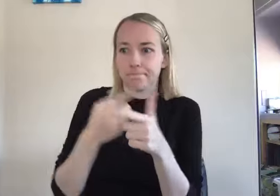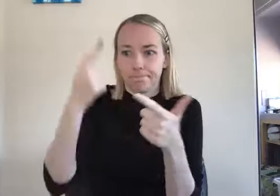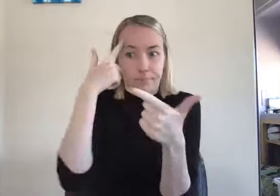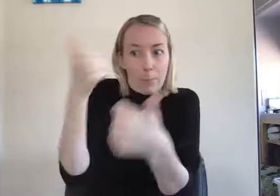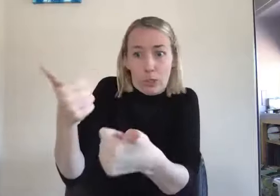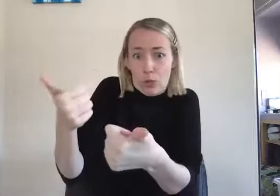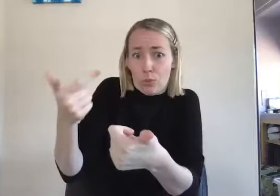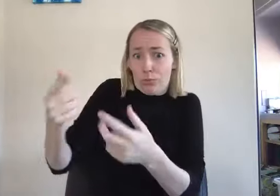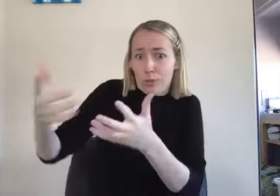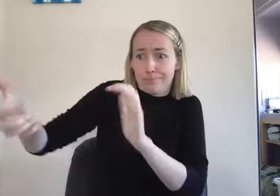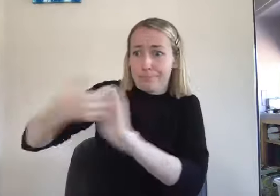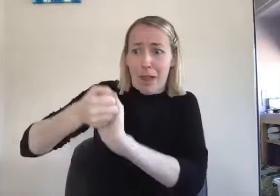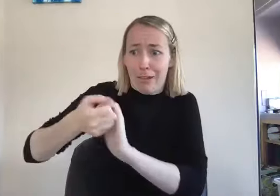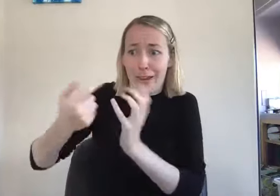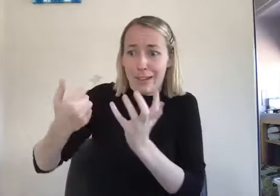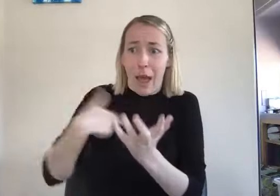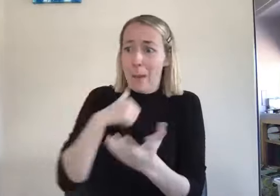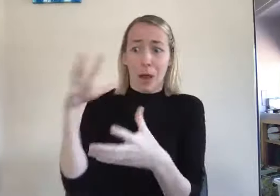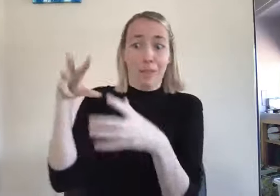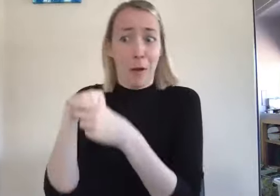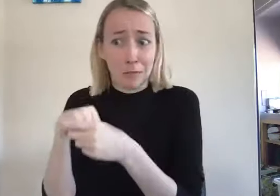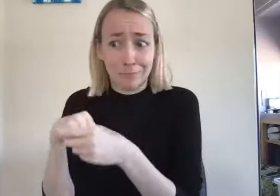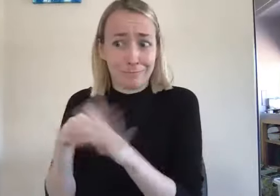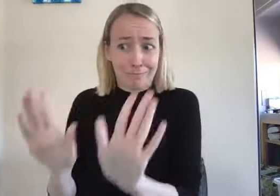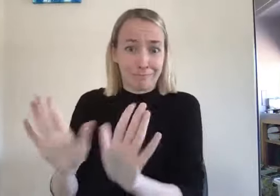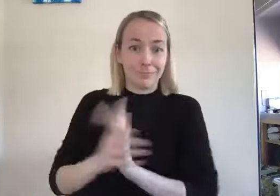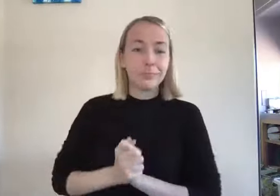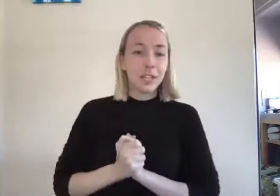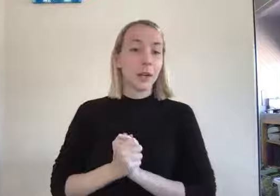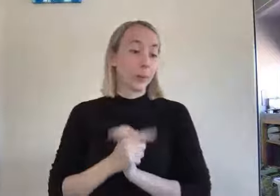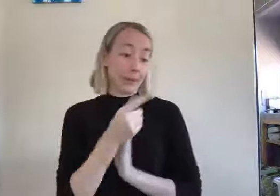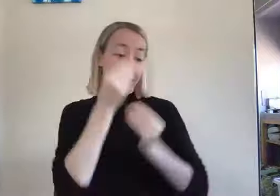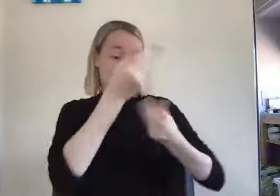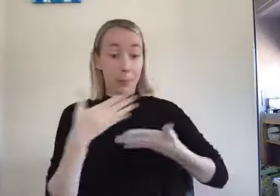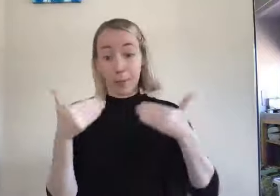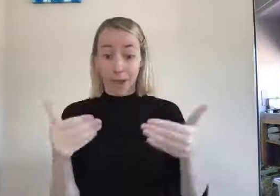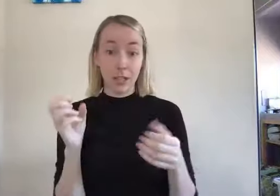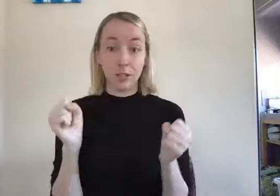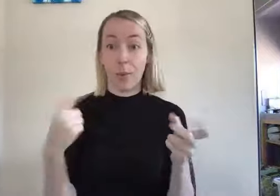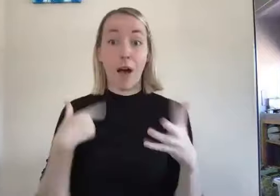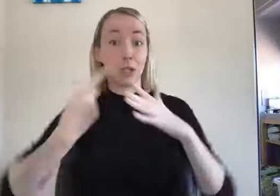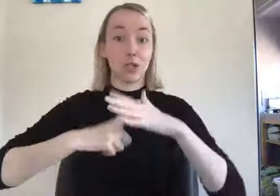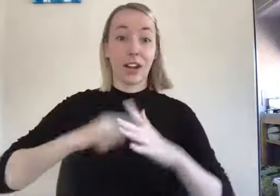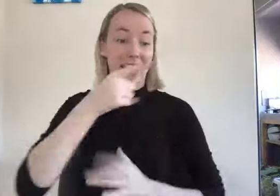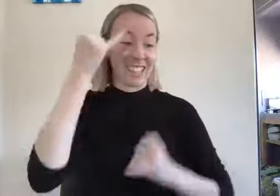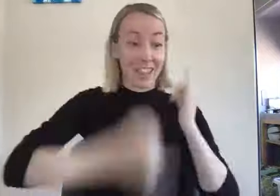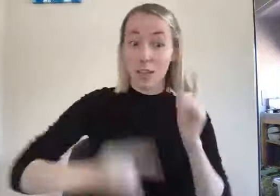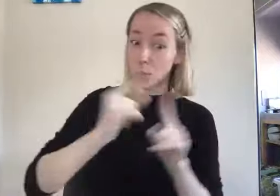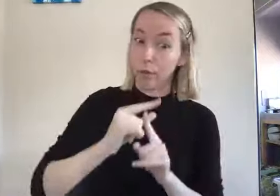Who got what? It's up to you guys. You're married to each other. I'm not going to get in between that. Well, he said, go ahead. So I'll do it and I'll let him have the last